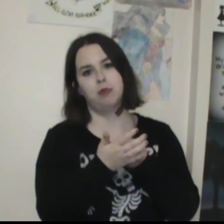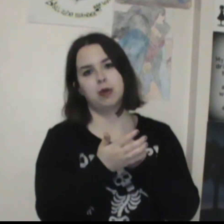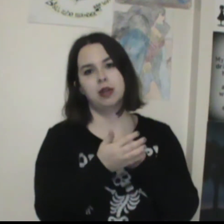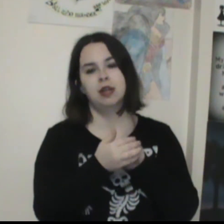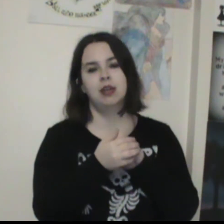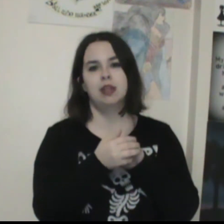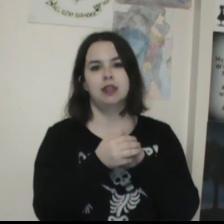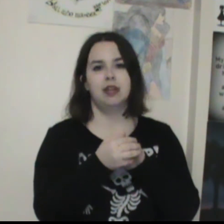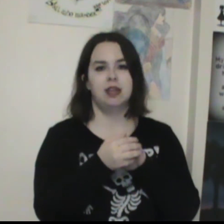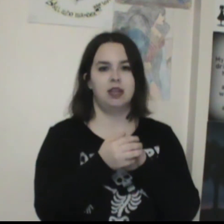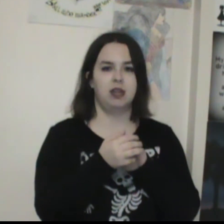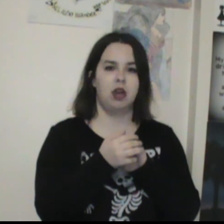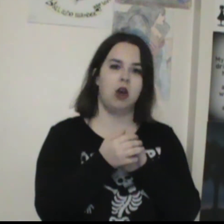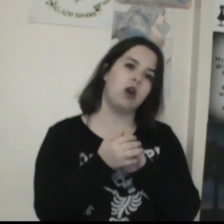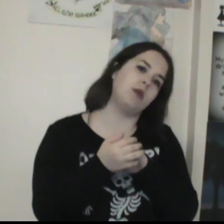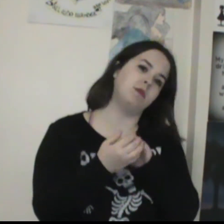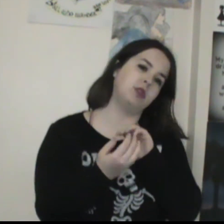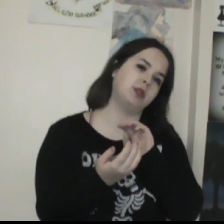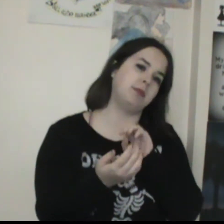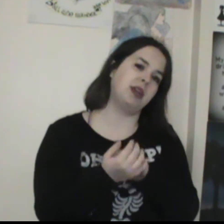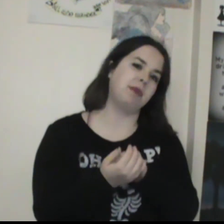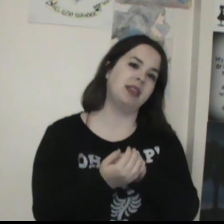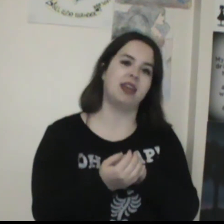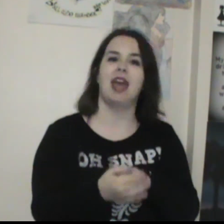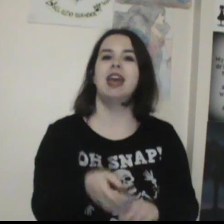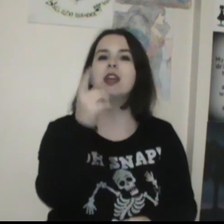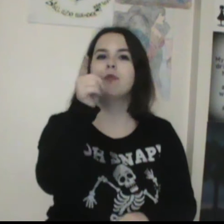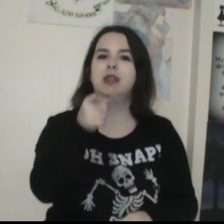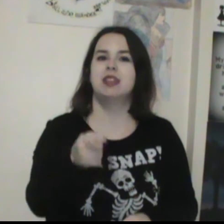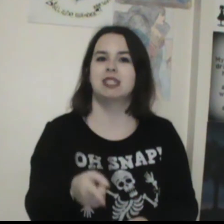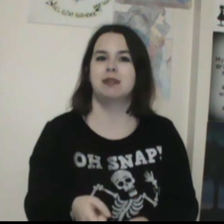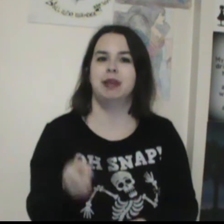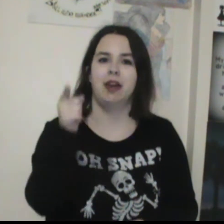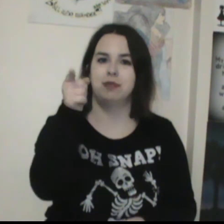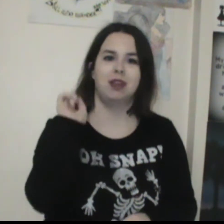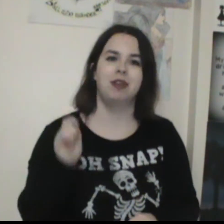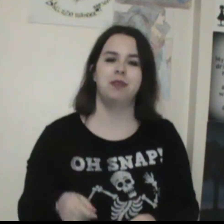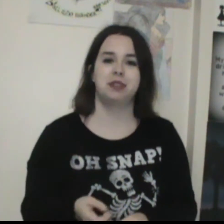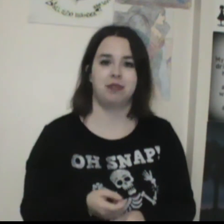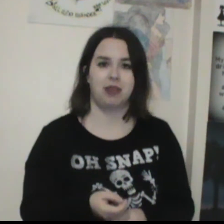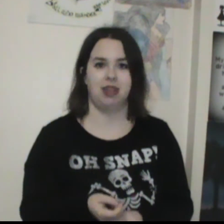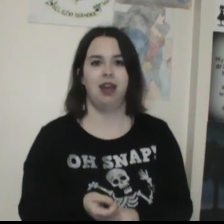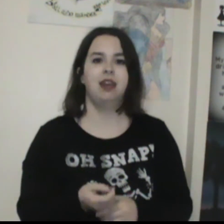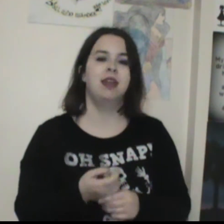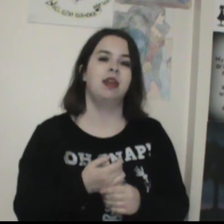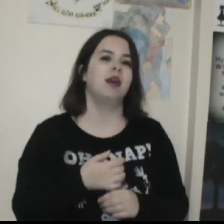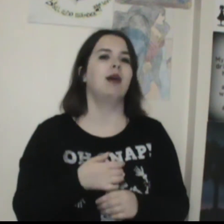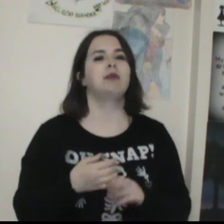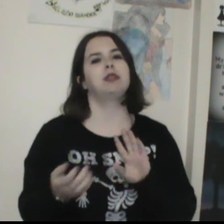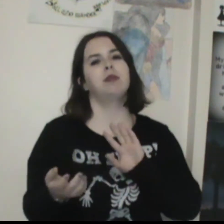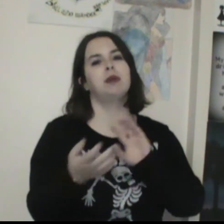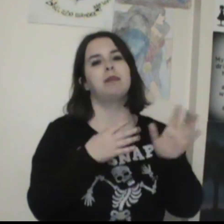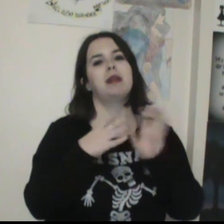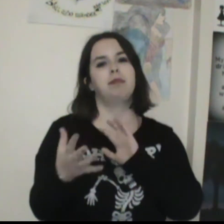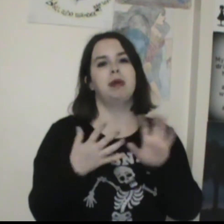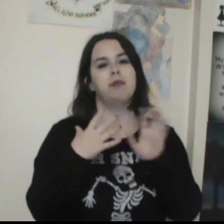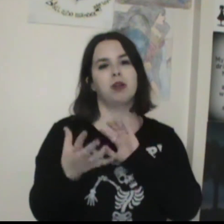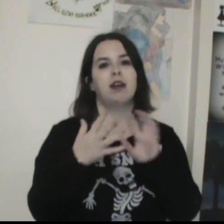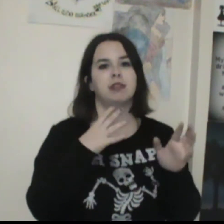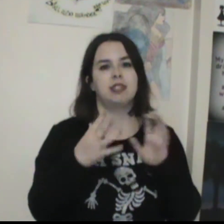more than just Blink being like, hey, you did this to me, how dare you, and stuff like that. I wish there would have been a bit more